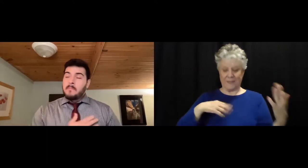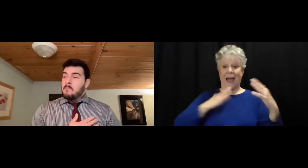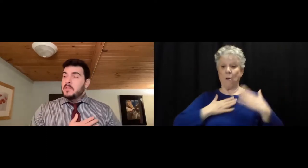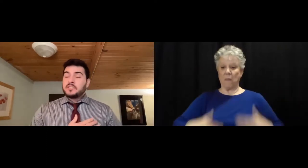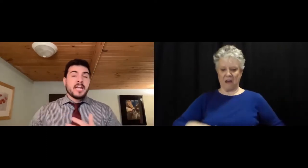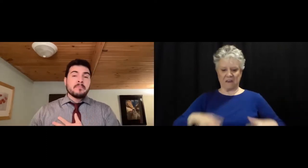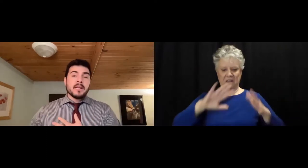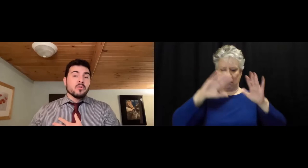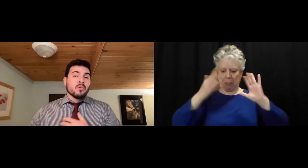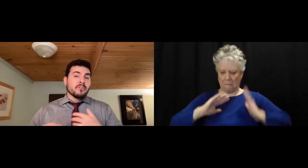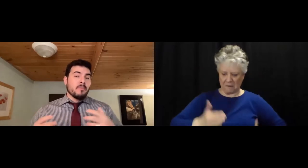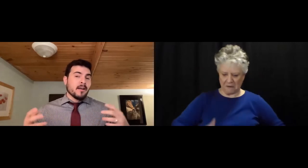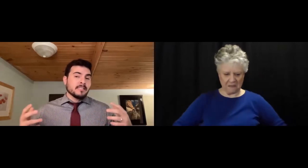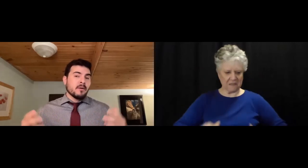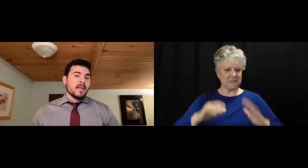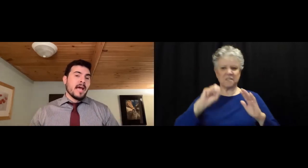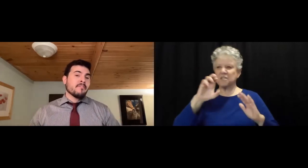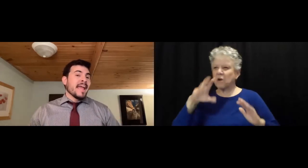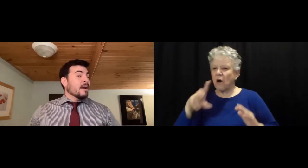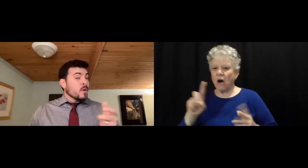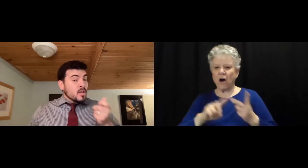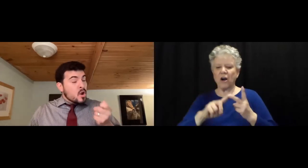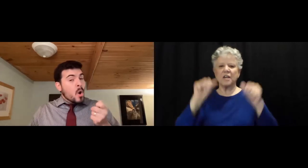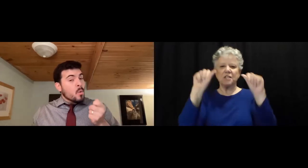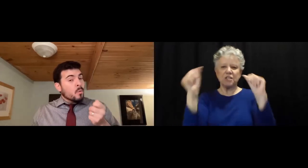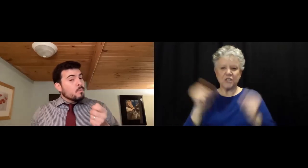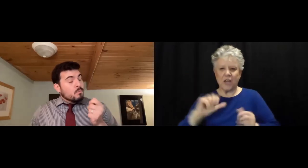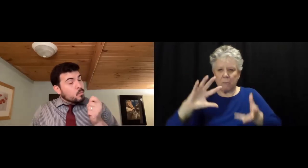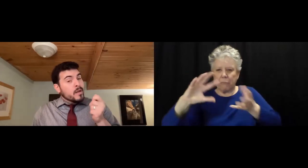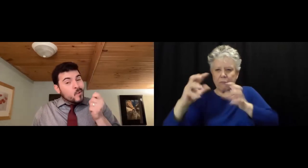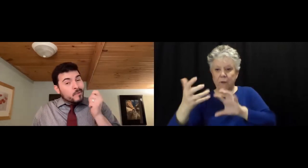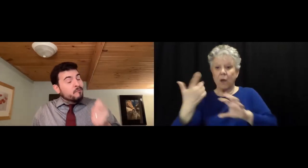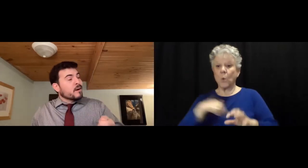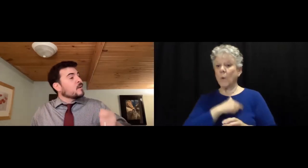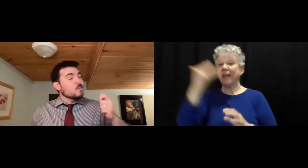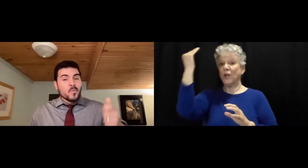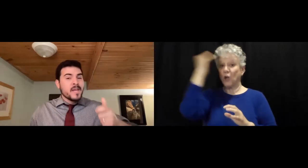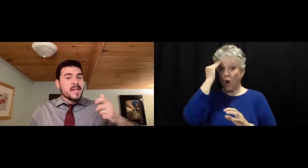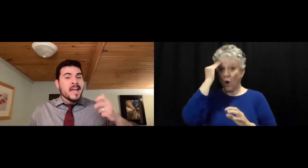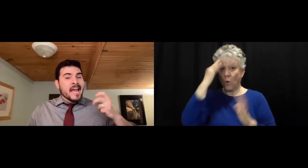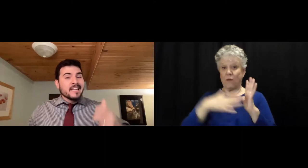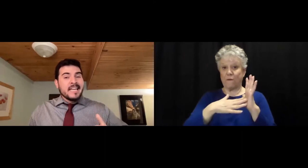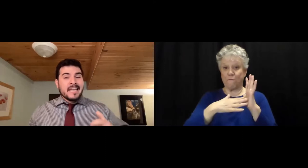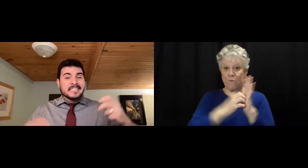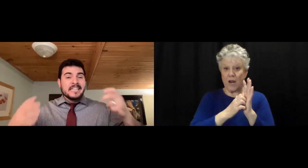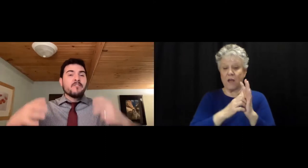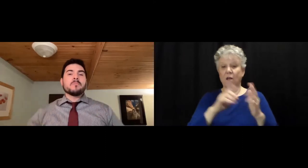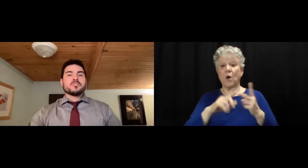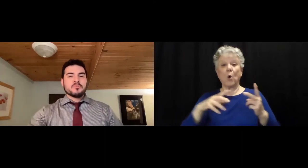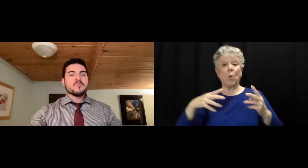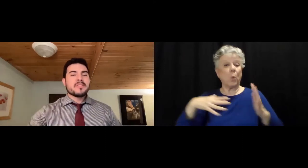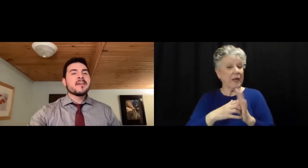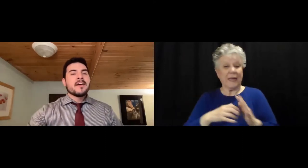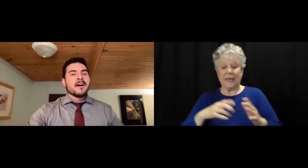scarred, misshaped, and inglorious bodies that we have. And we know the frail, weak, and leaky, and